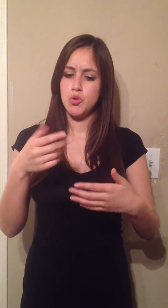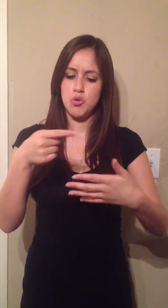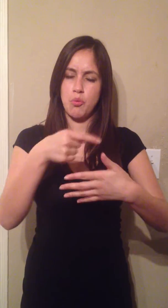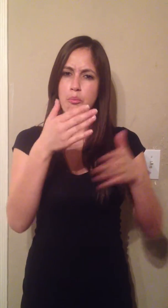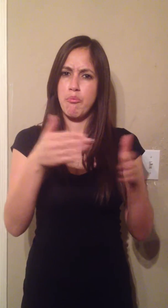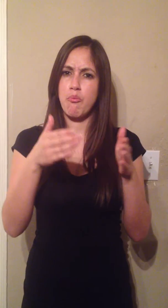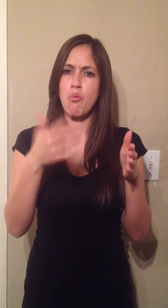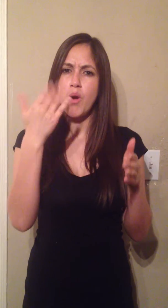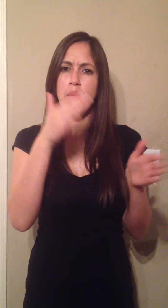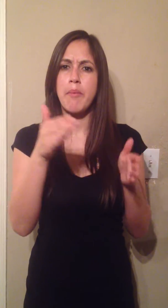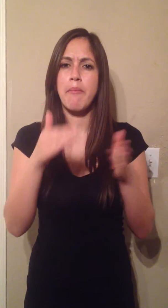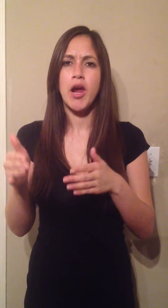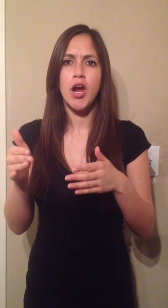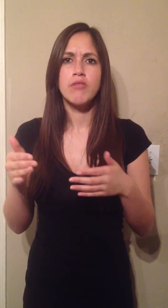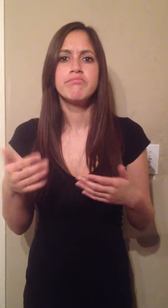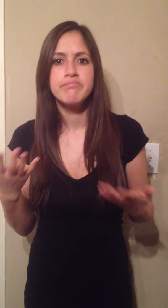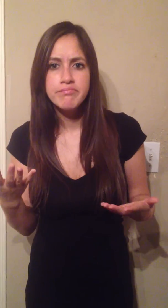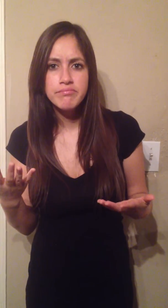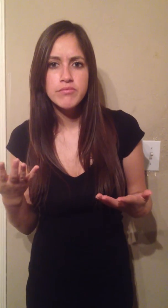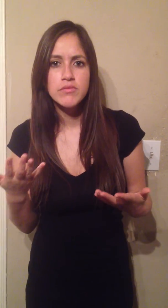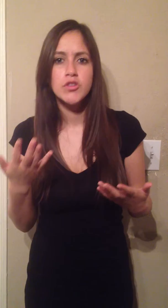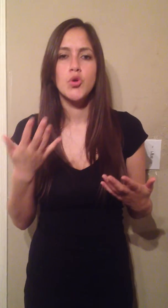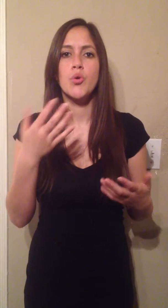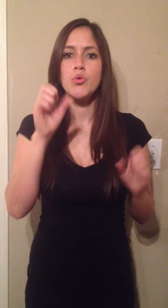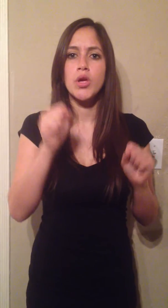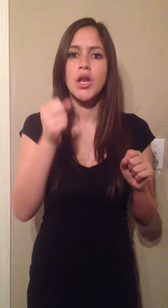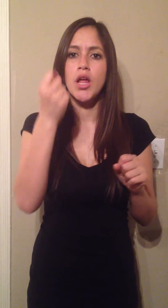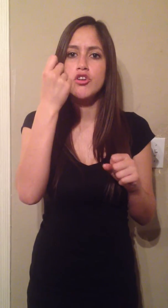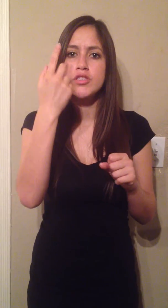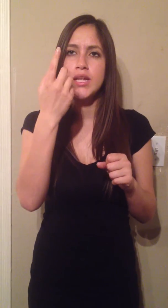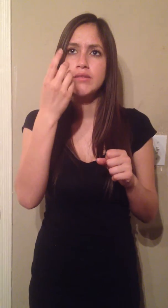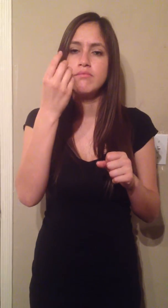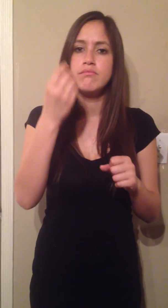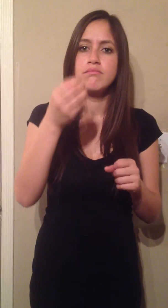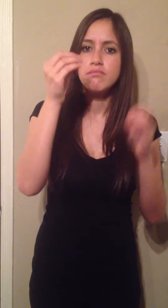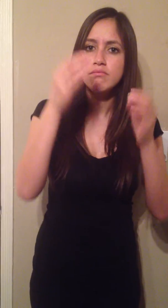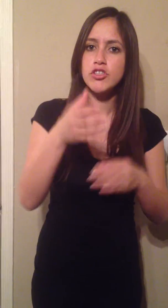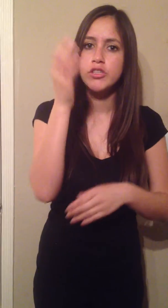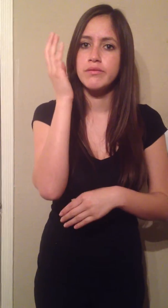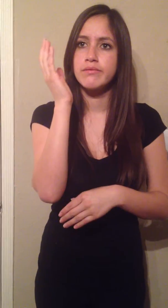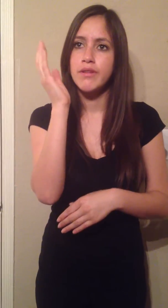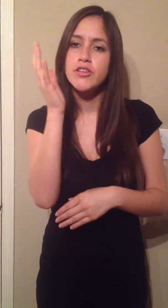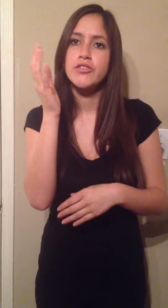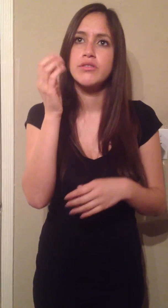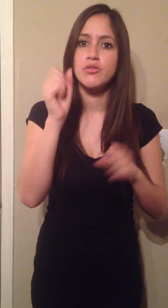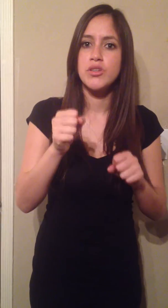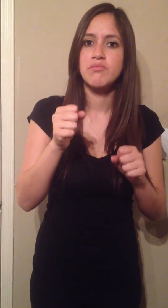important in the book or what was made important last time, and then you can make good choices. But the other part of this is,